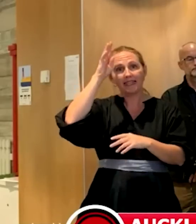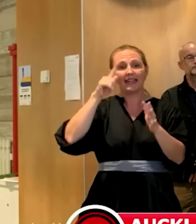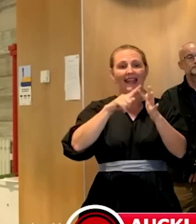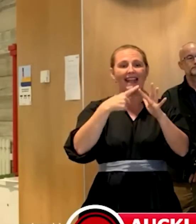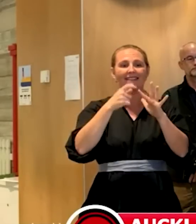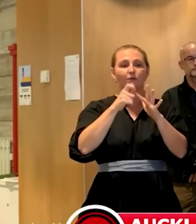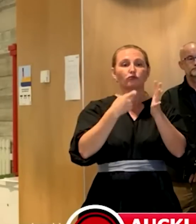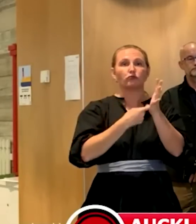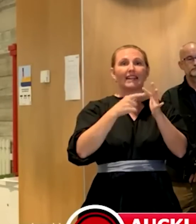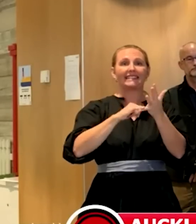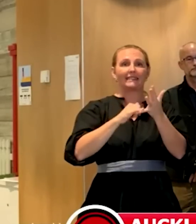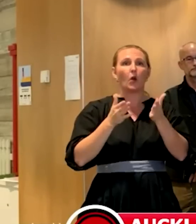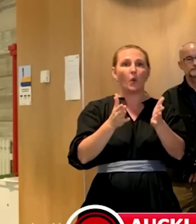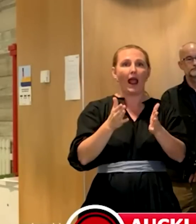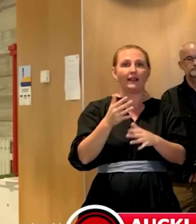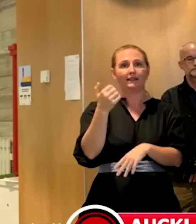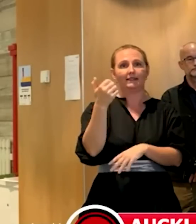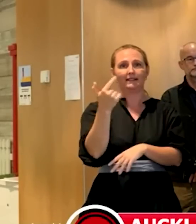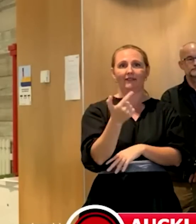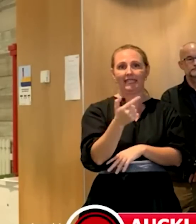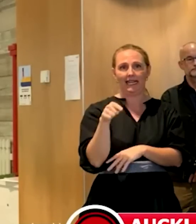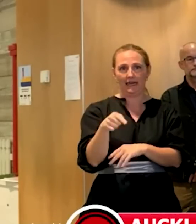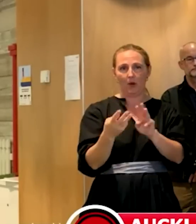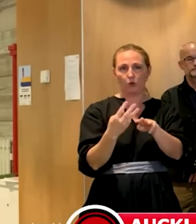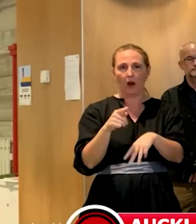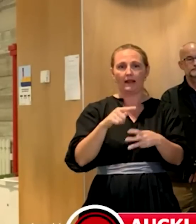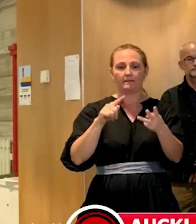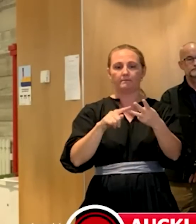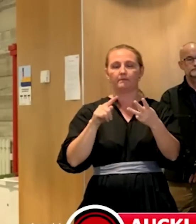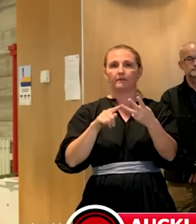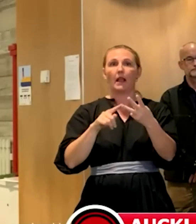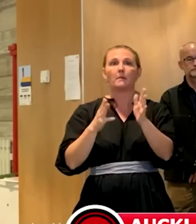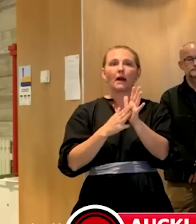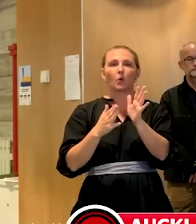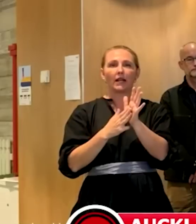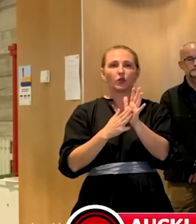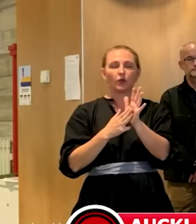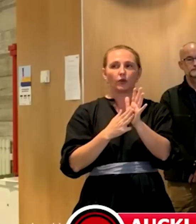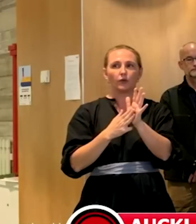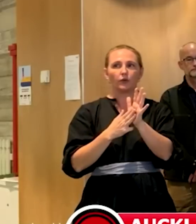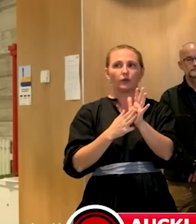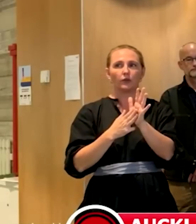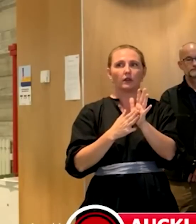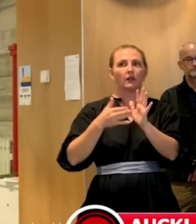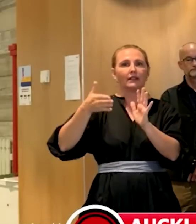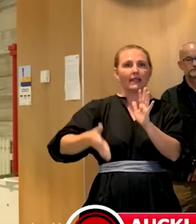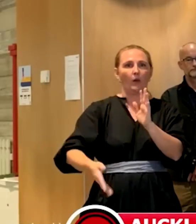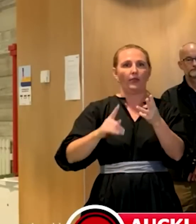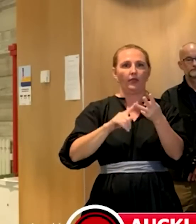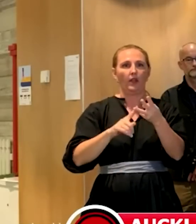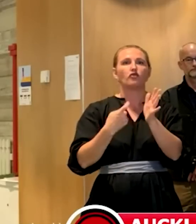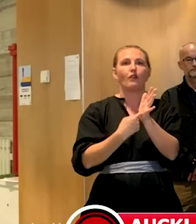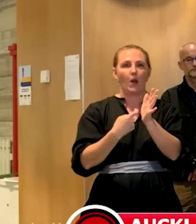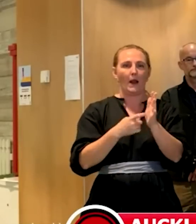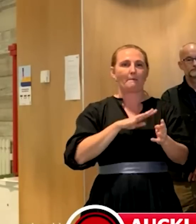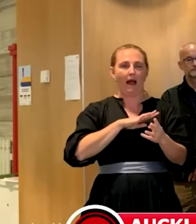Highway 17. Mana Tukutuku at 32 Riverton Drive, Randwick Park. Throughout the day,